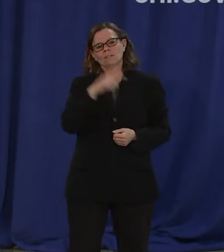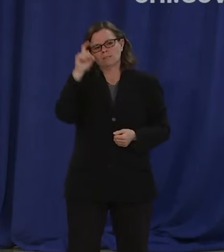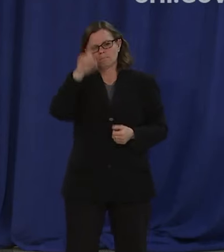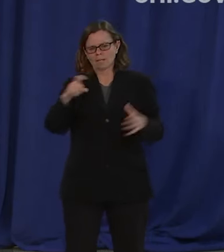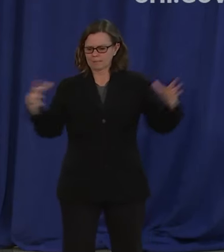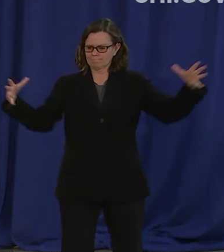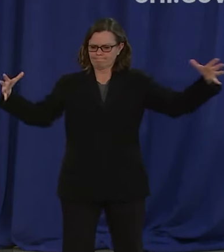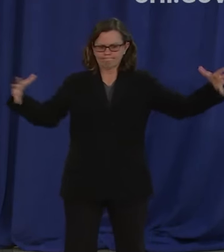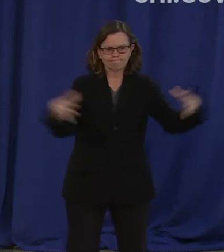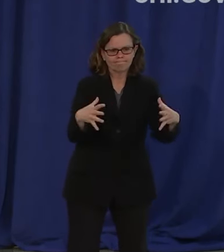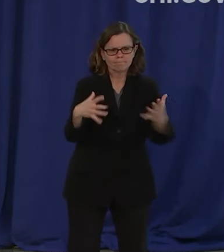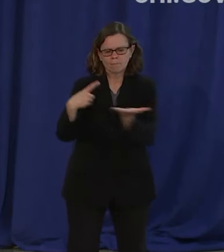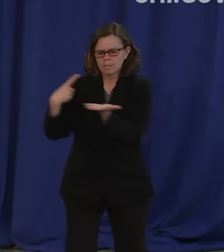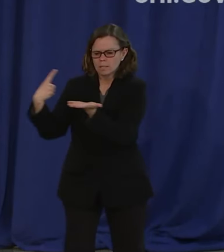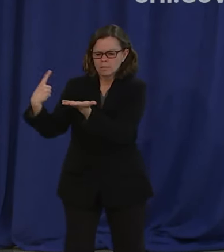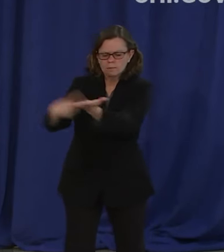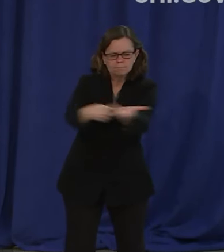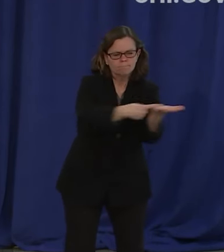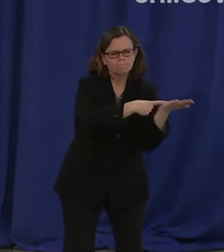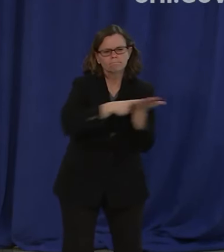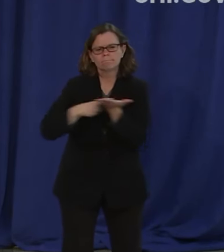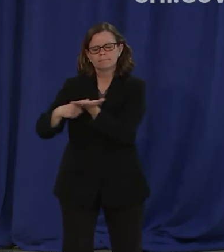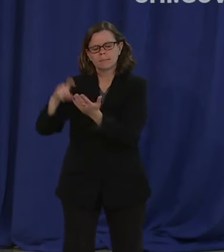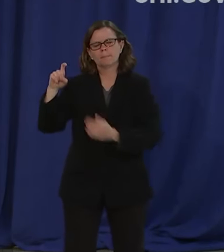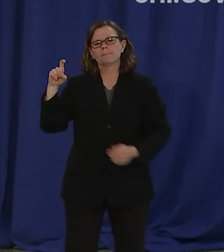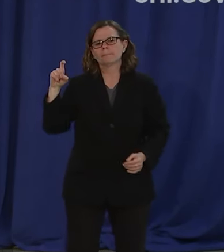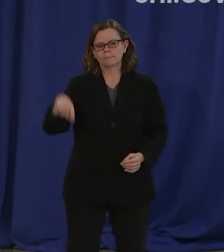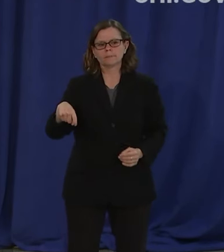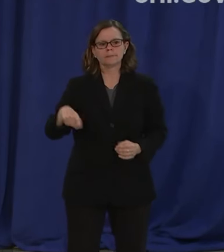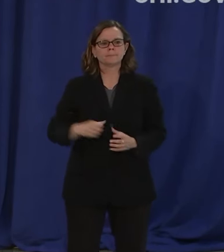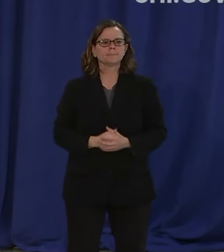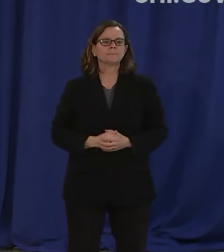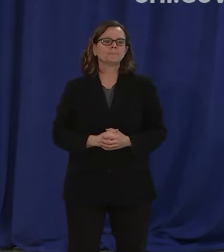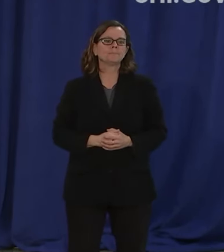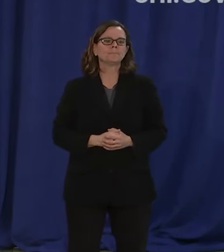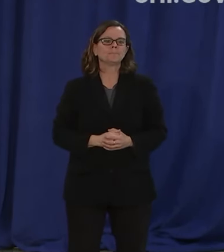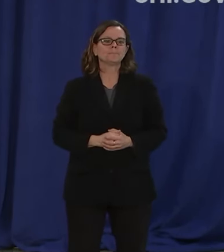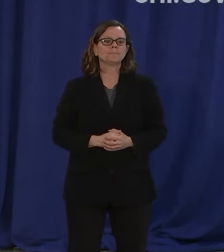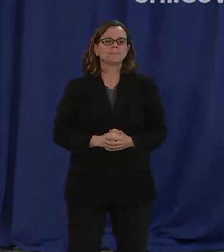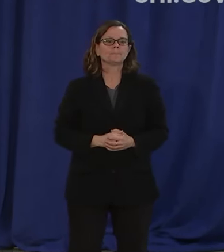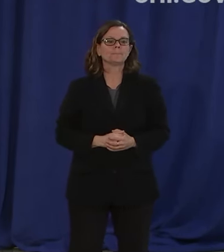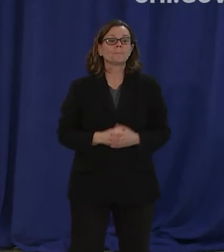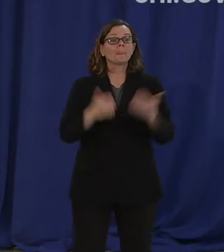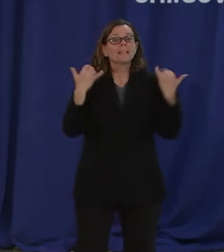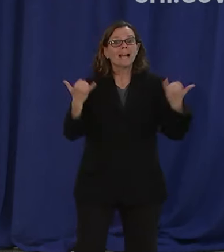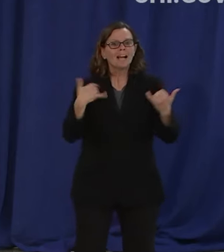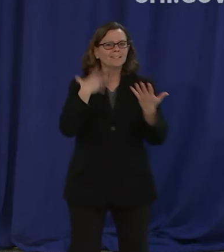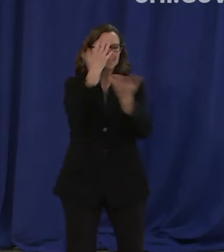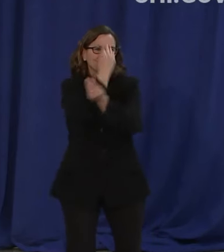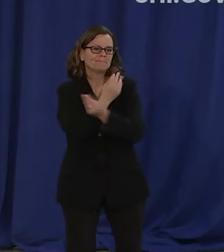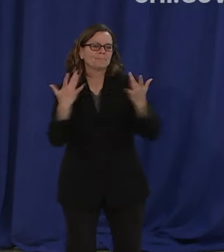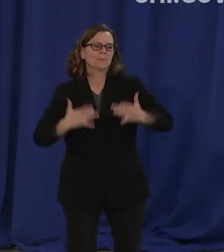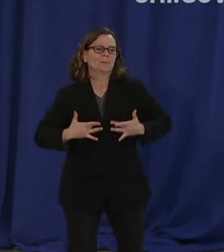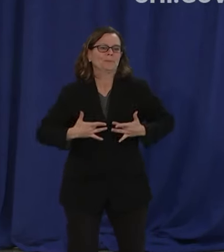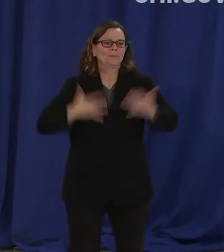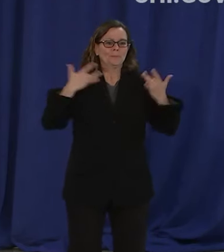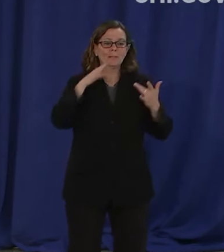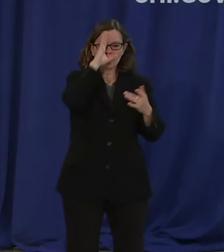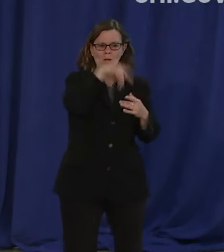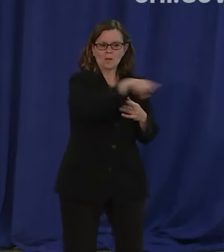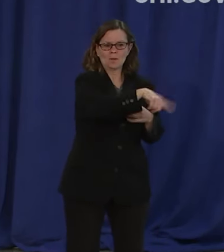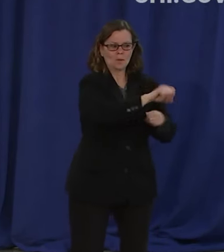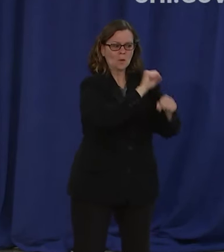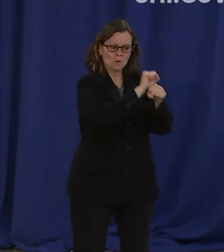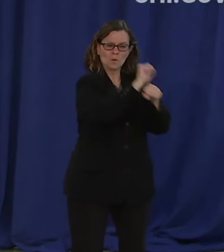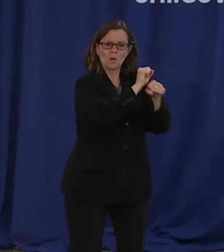So, finally, and with great pleasure, in addition to our action against COVID-19, the City Council also